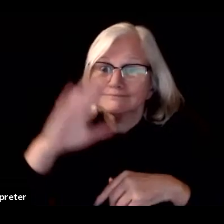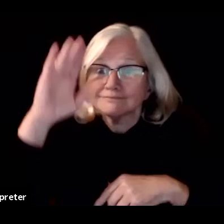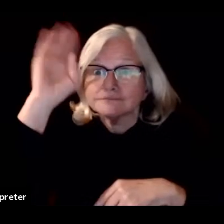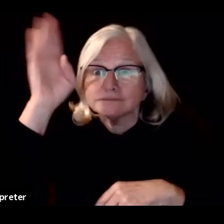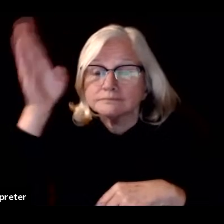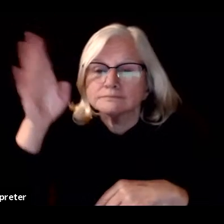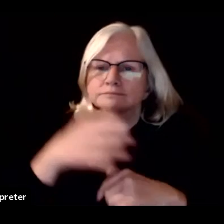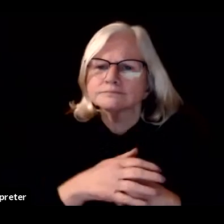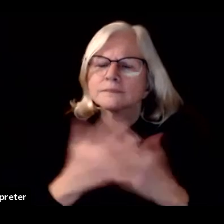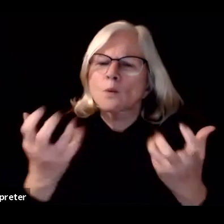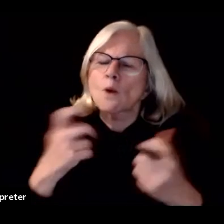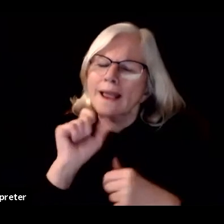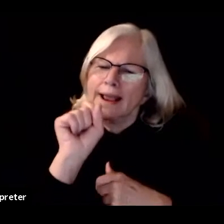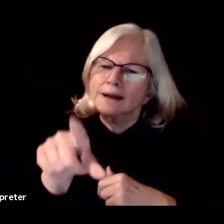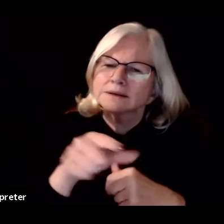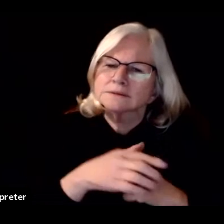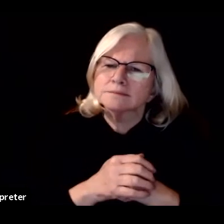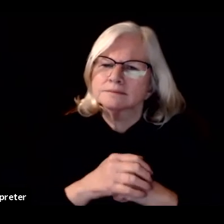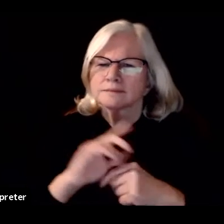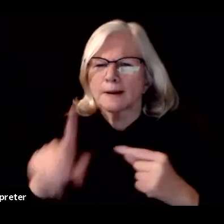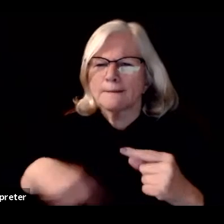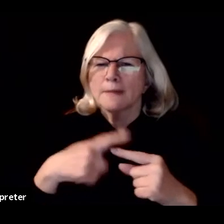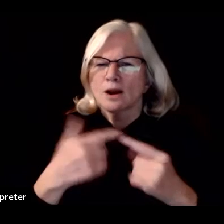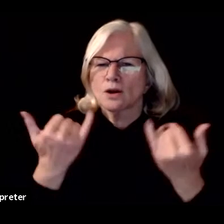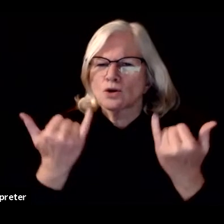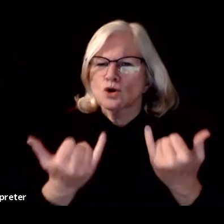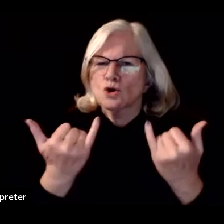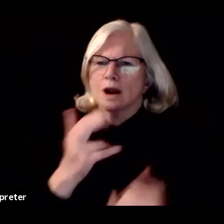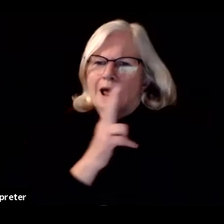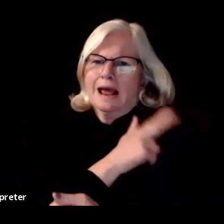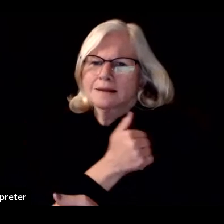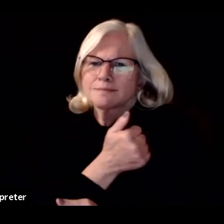about the current level of hospitalizations. There's some reports of